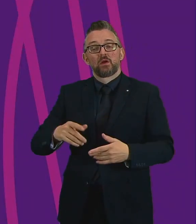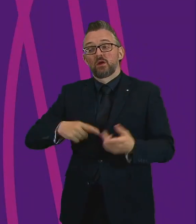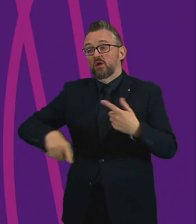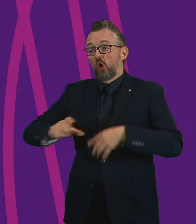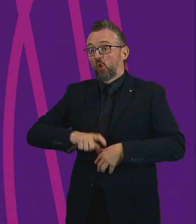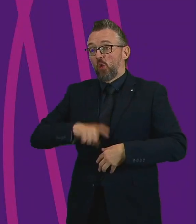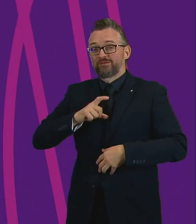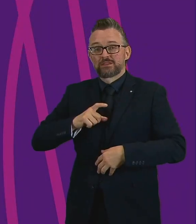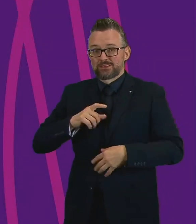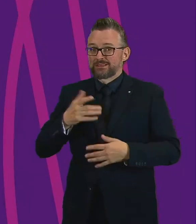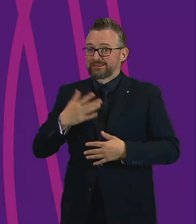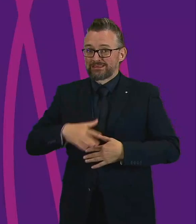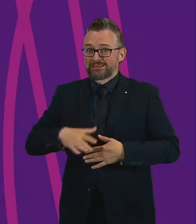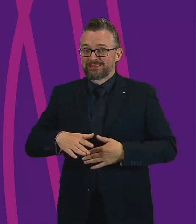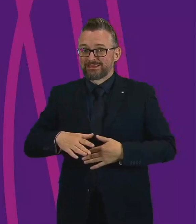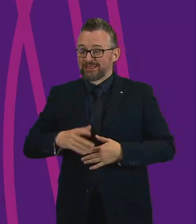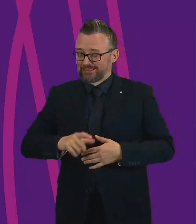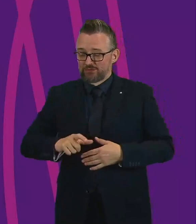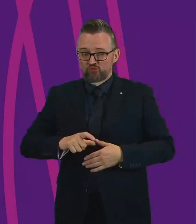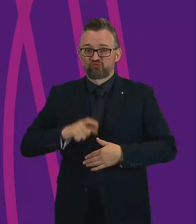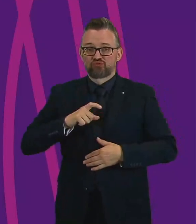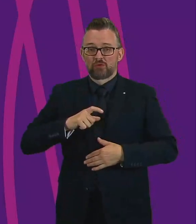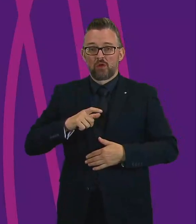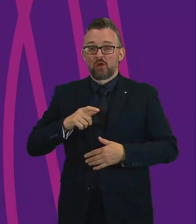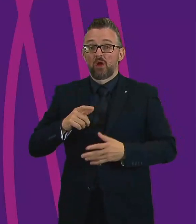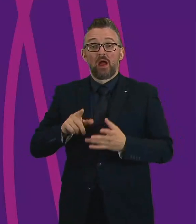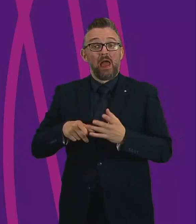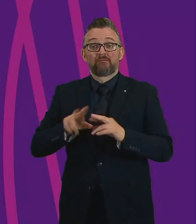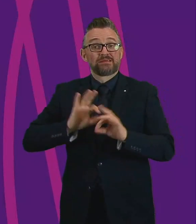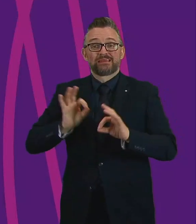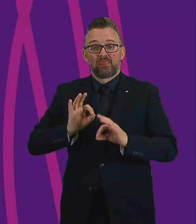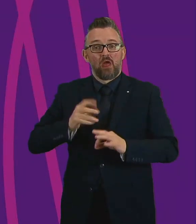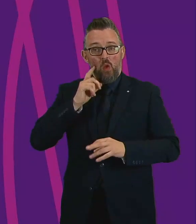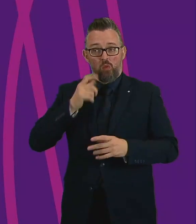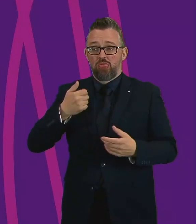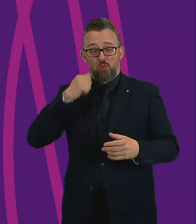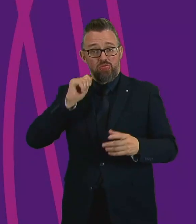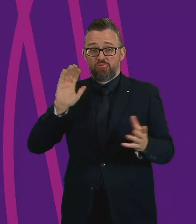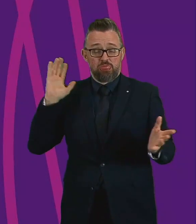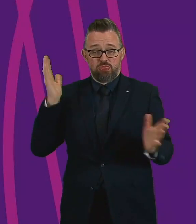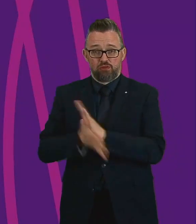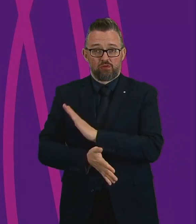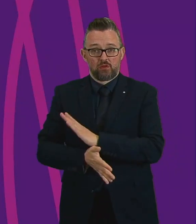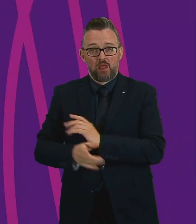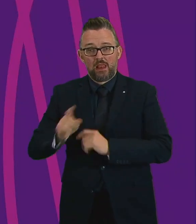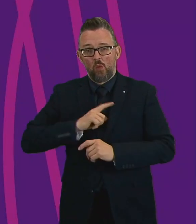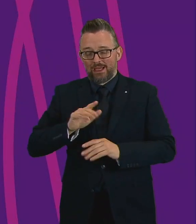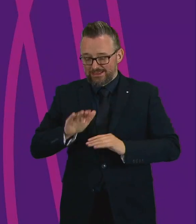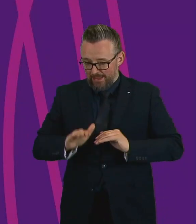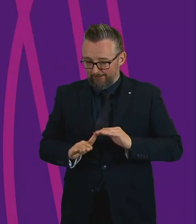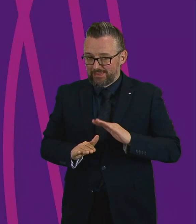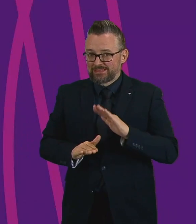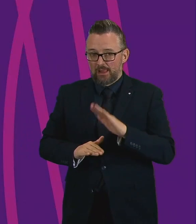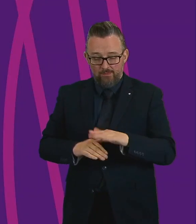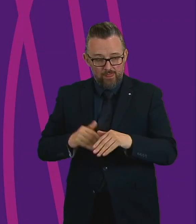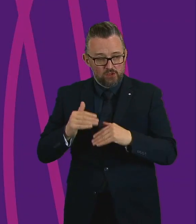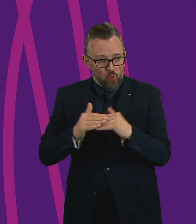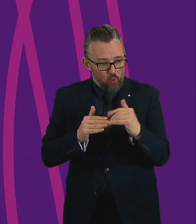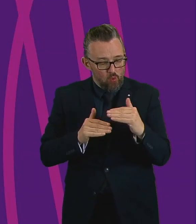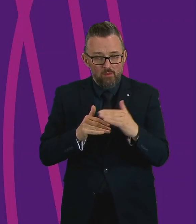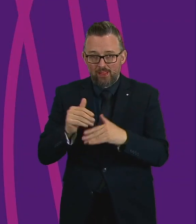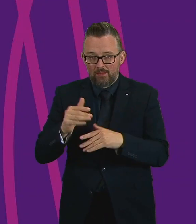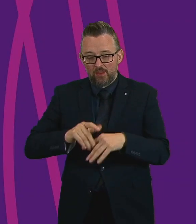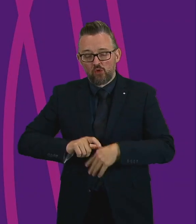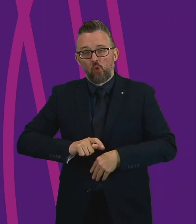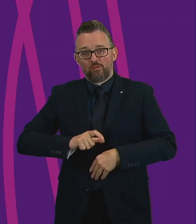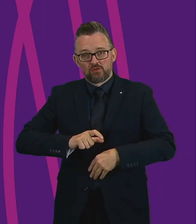lifted, or it will just falter. And that's why we need to take this step by step and recognise and build confidence as we progress.